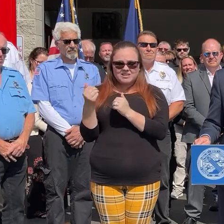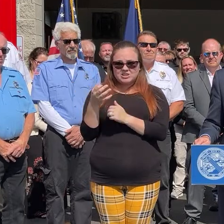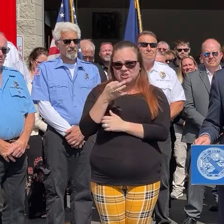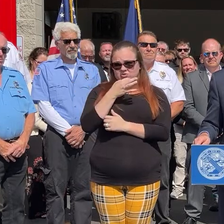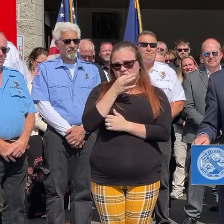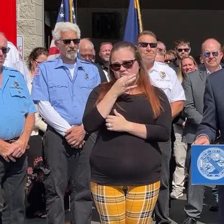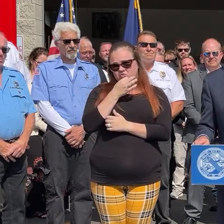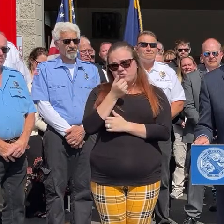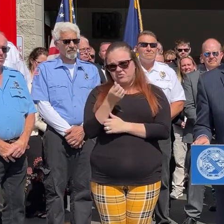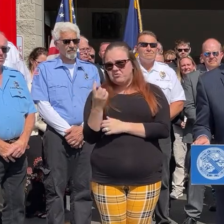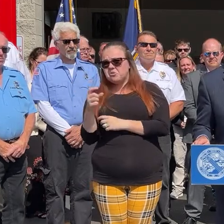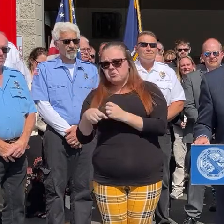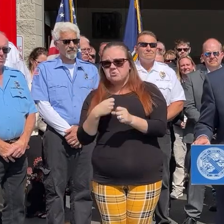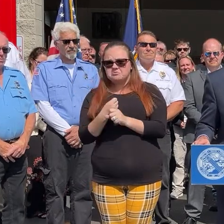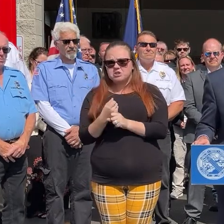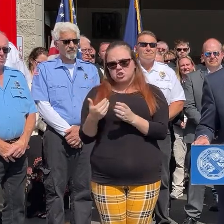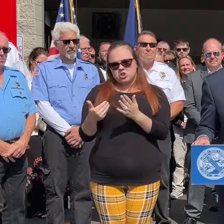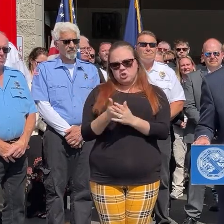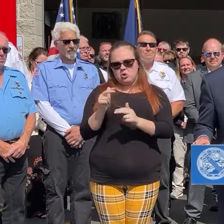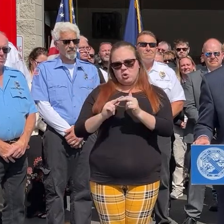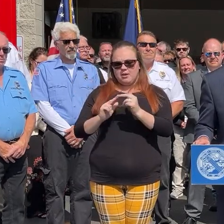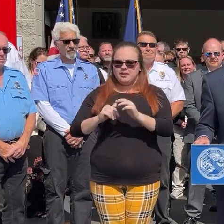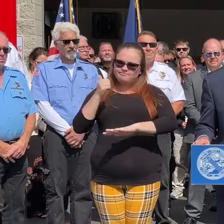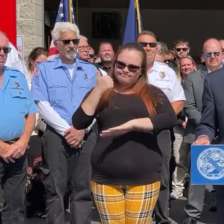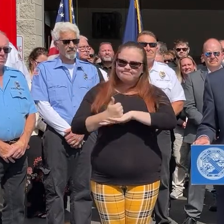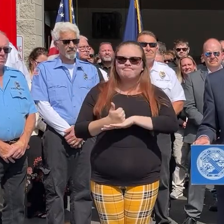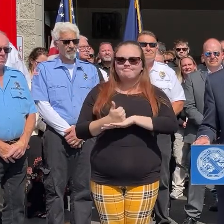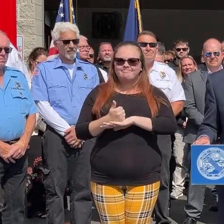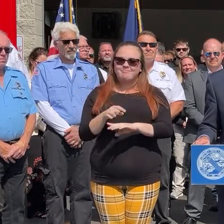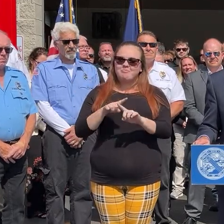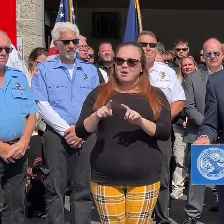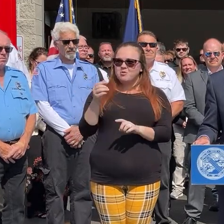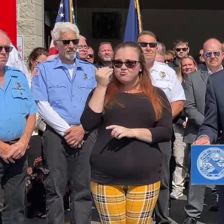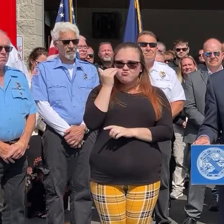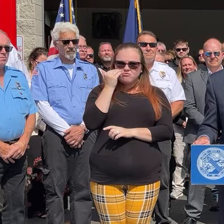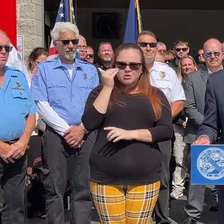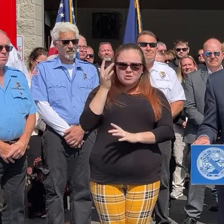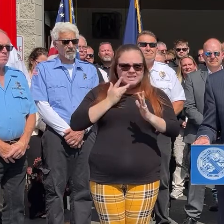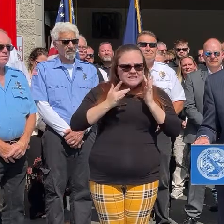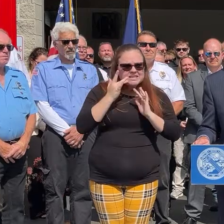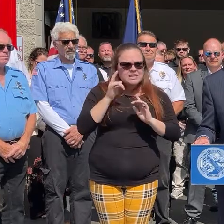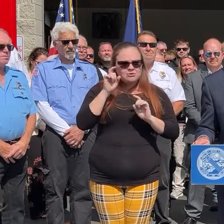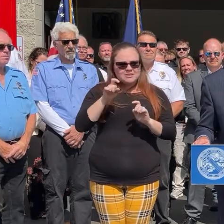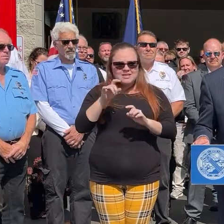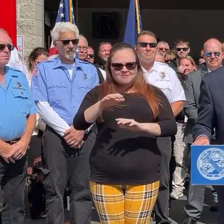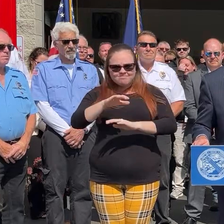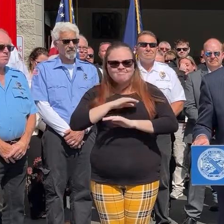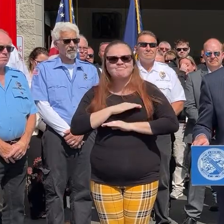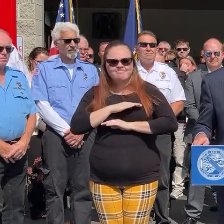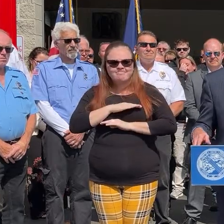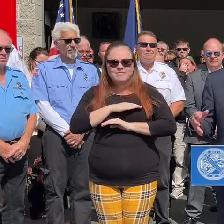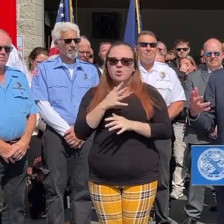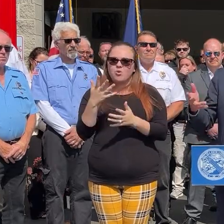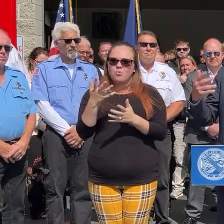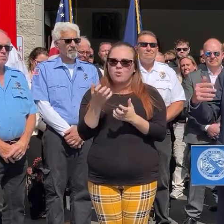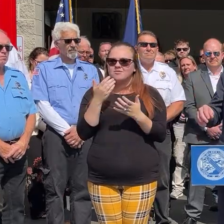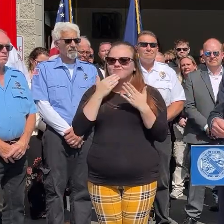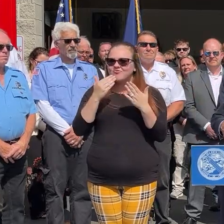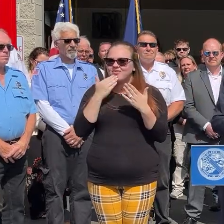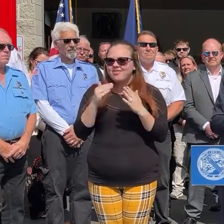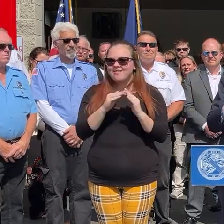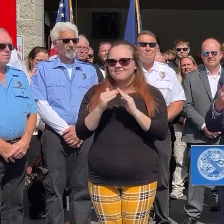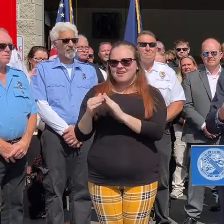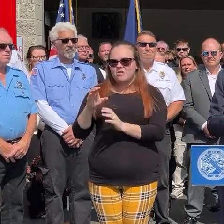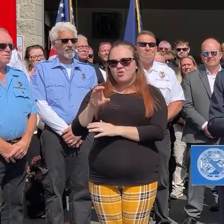next couple of years, we will have that new facility up. But we knew there was a need that needed to be met immediately, and that's why I want to thank the town